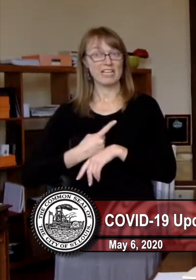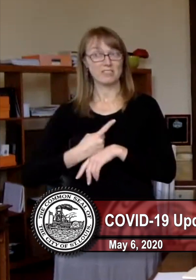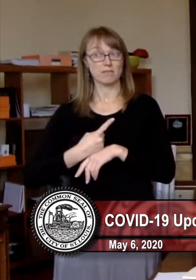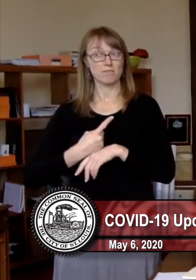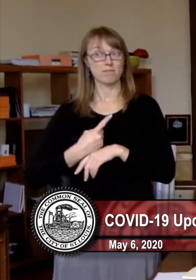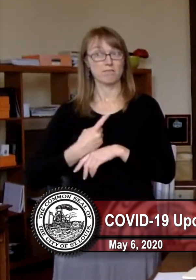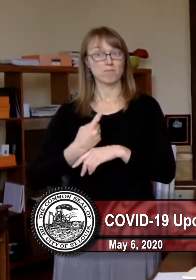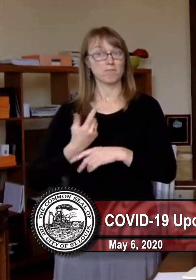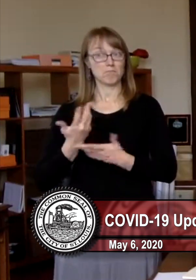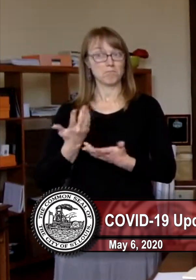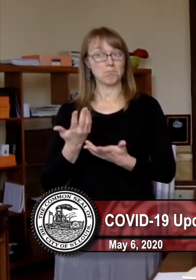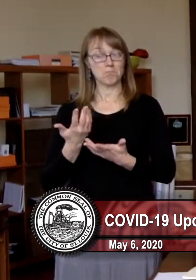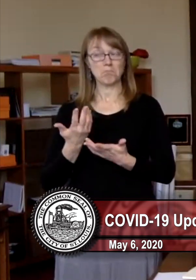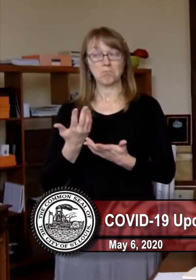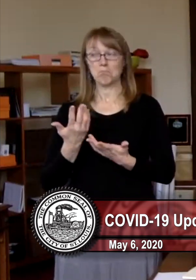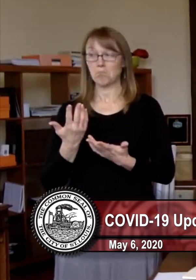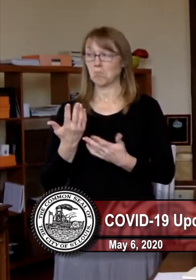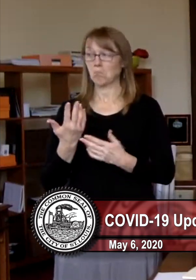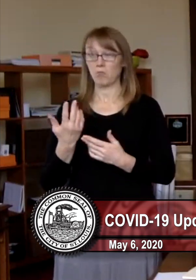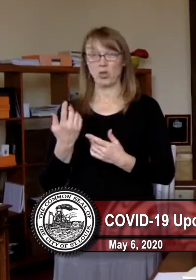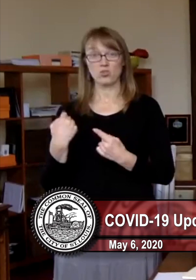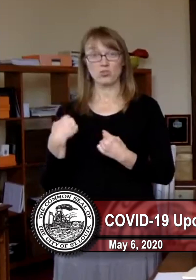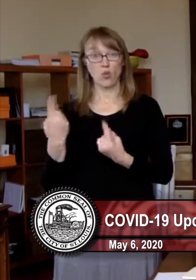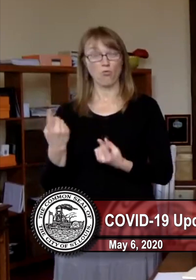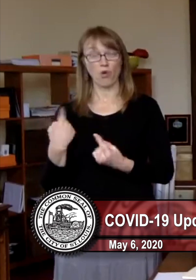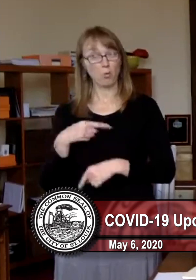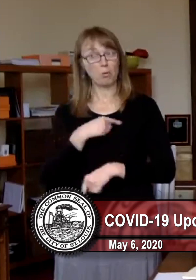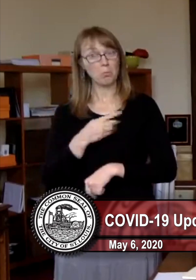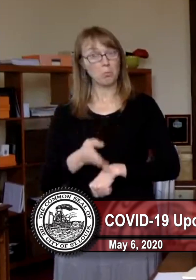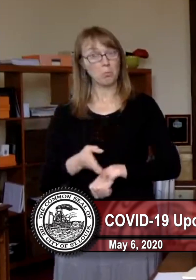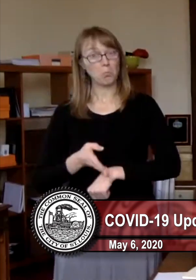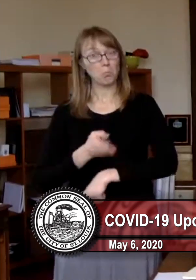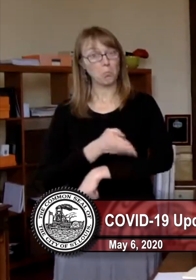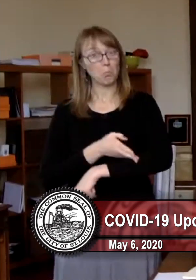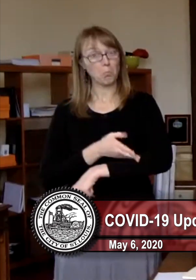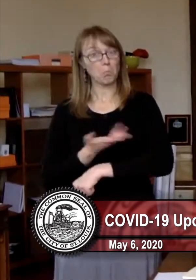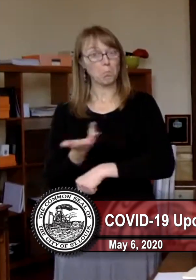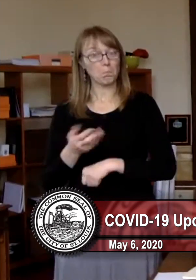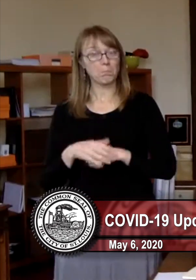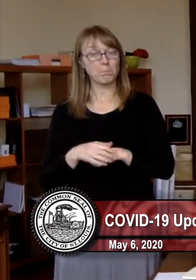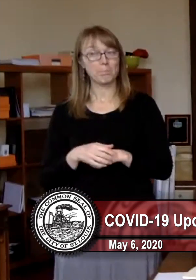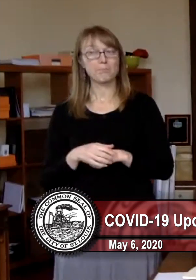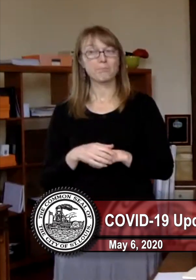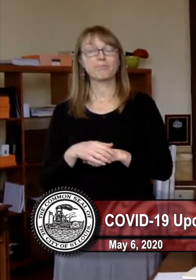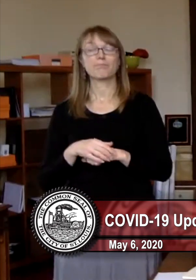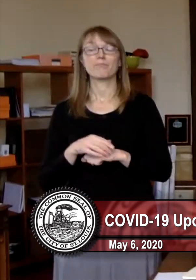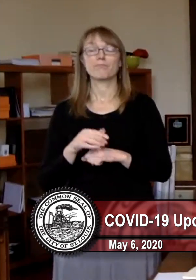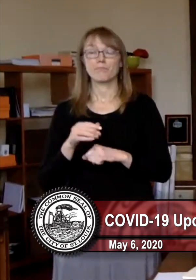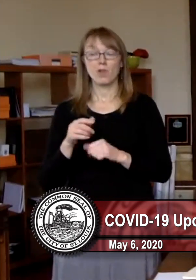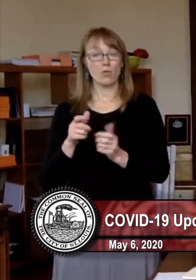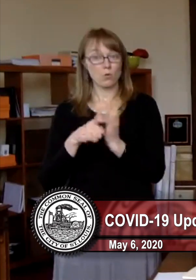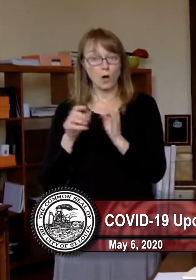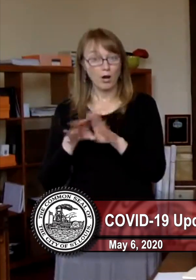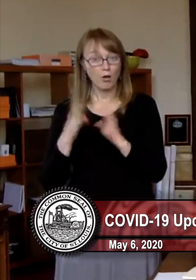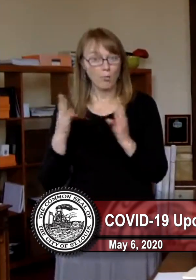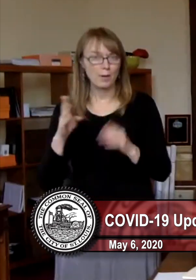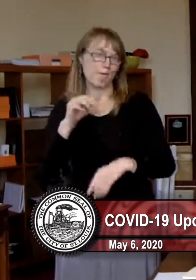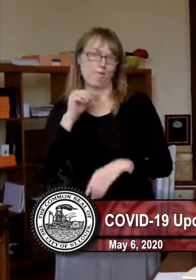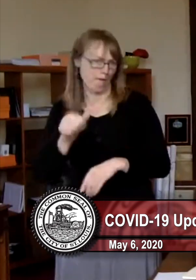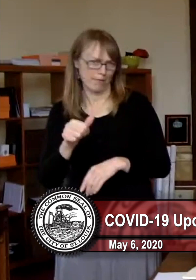So no, it's not mandatory. You're just able to open on conditions, and those conditions are